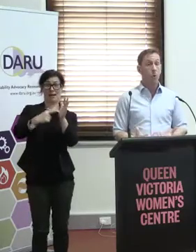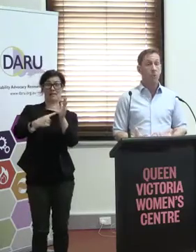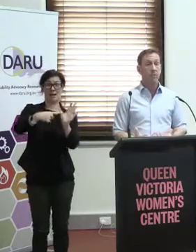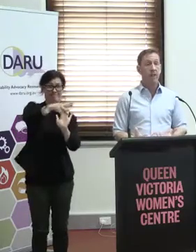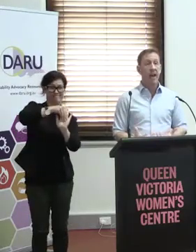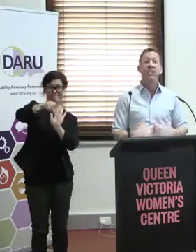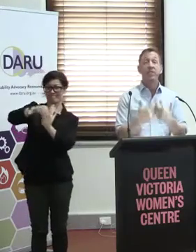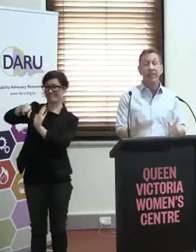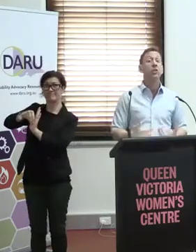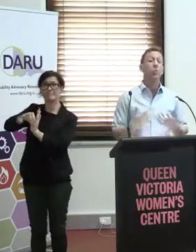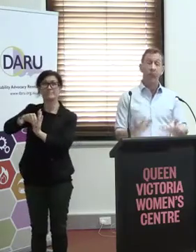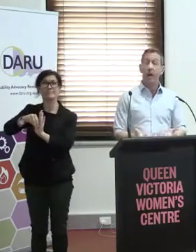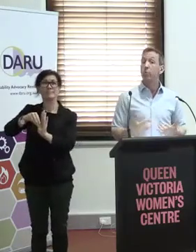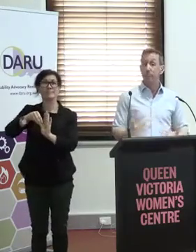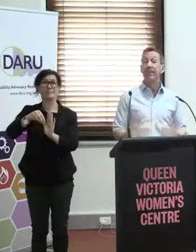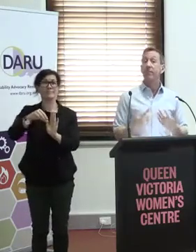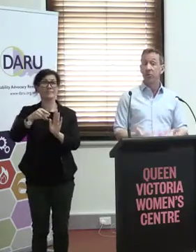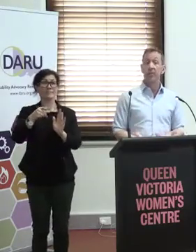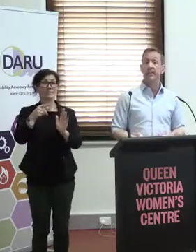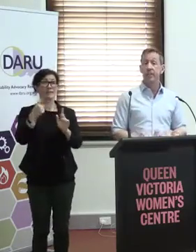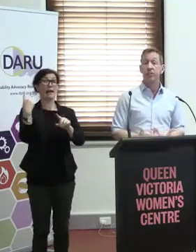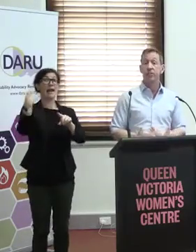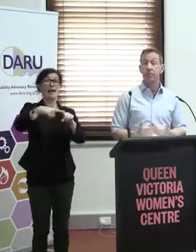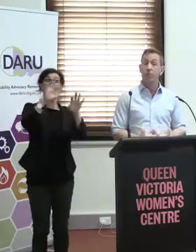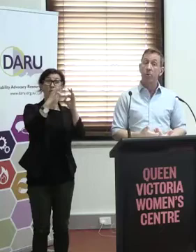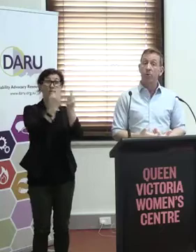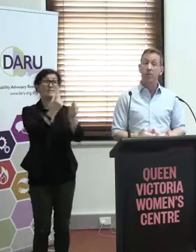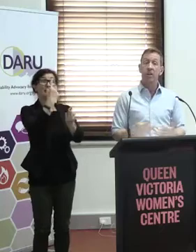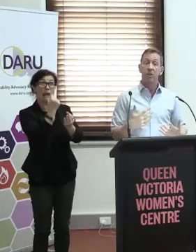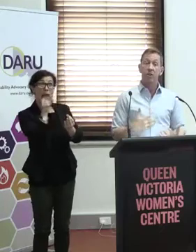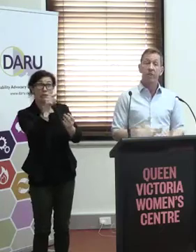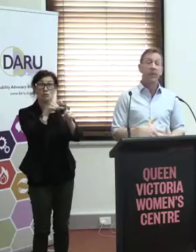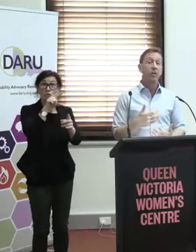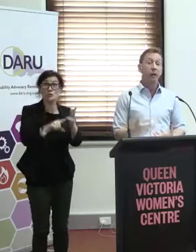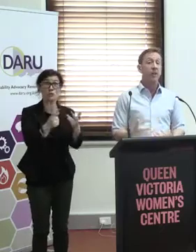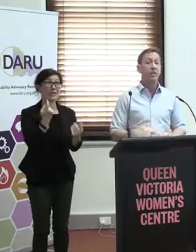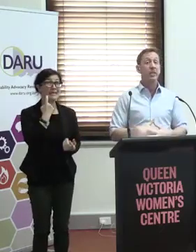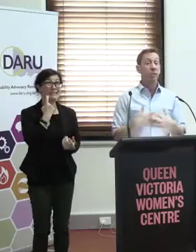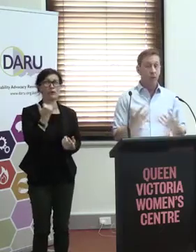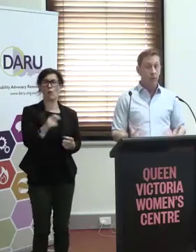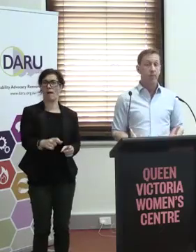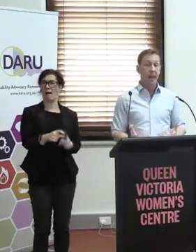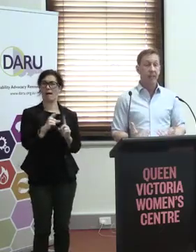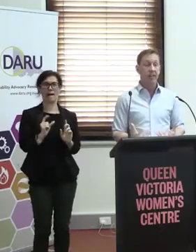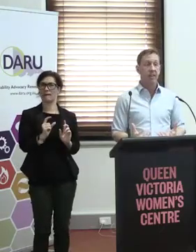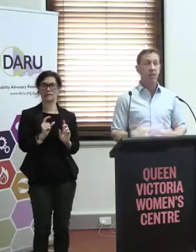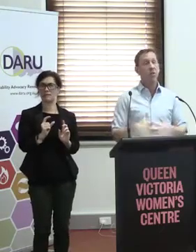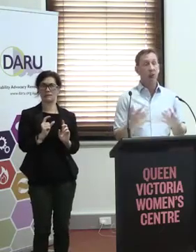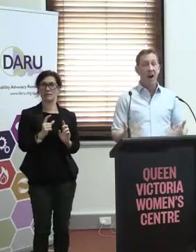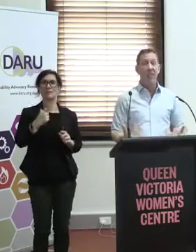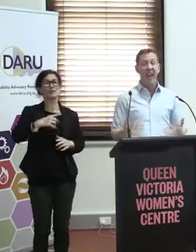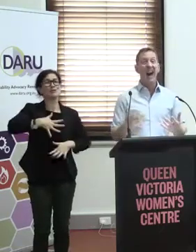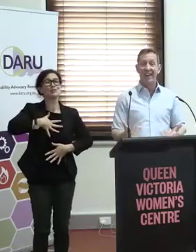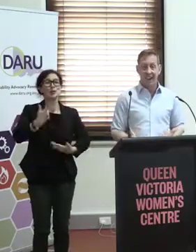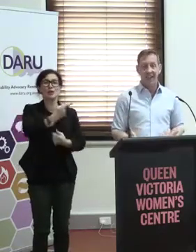also how difficult that will be for organisations to report. Because we're very aware is we don't want to make